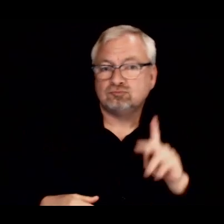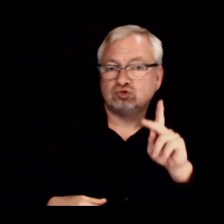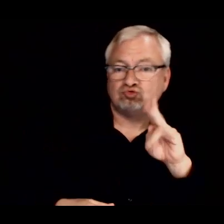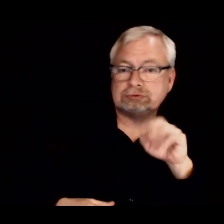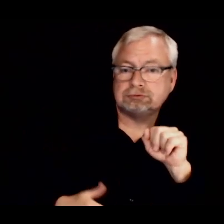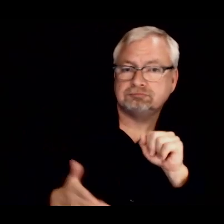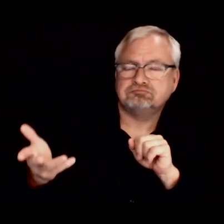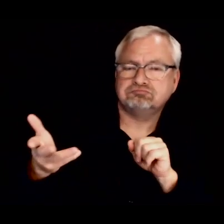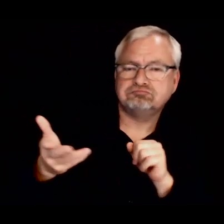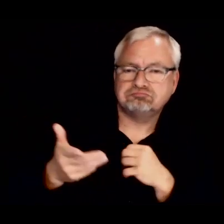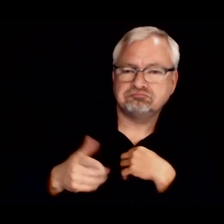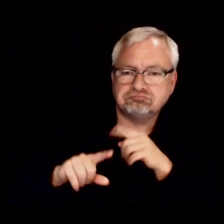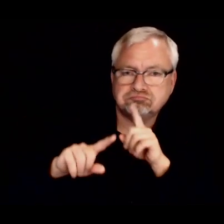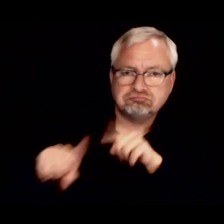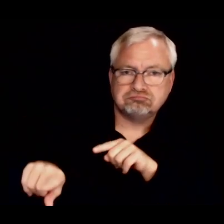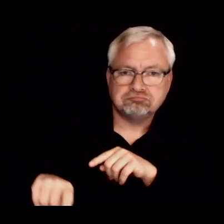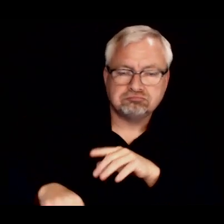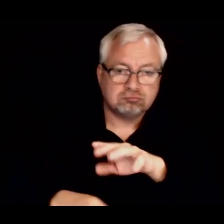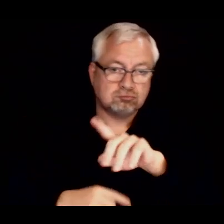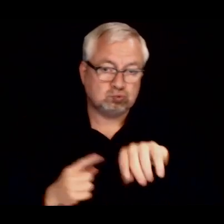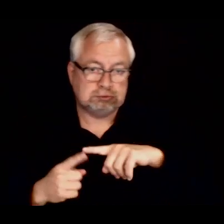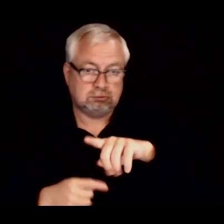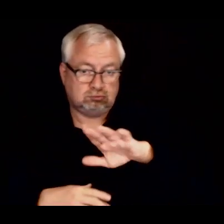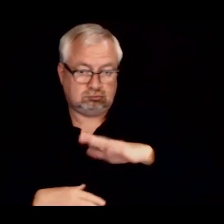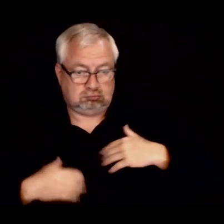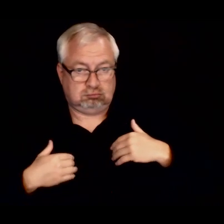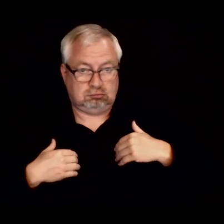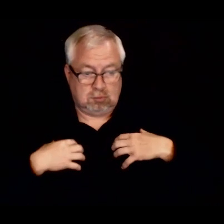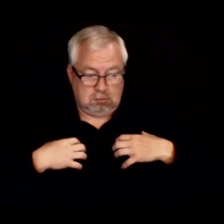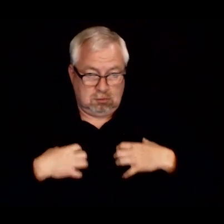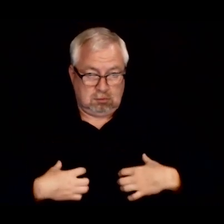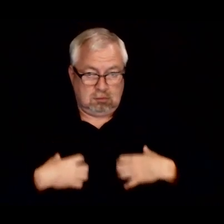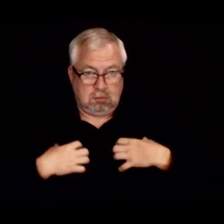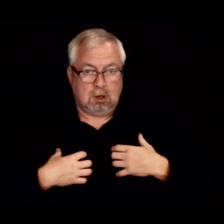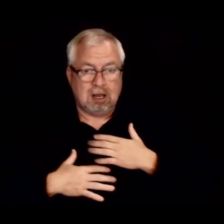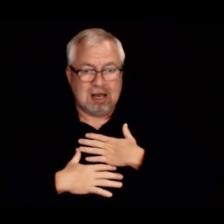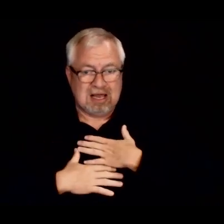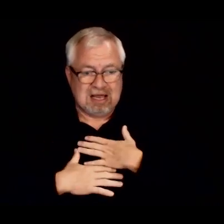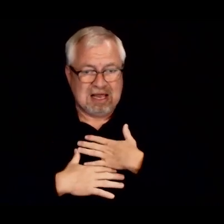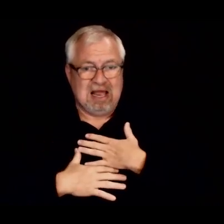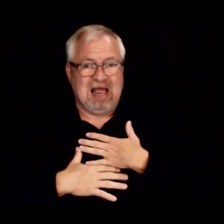If you're having symptoms that are within the range of symptoms that you've had before, with